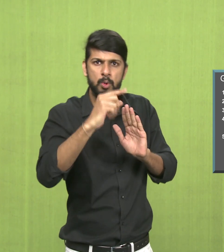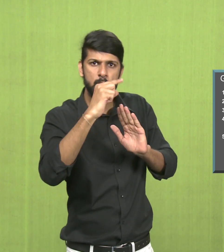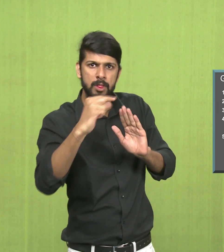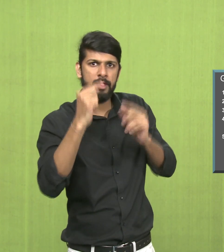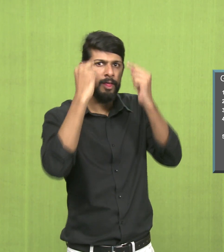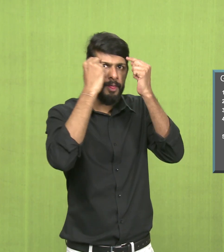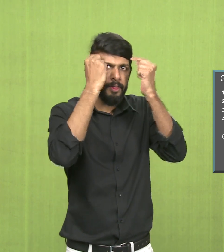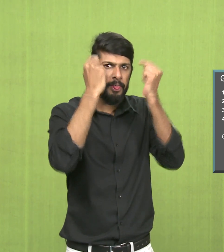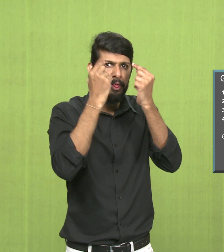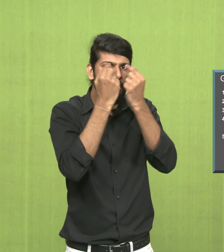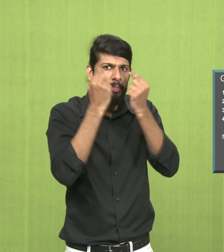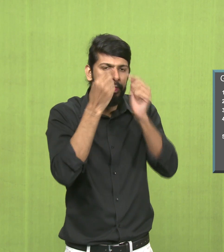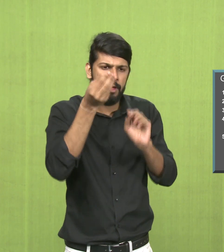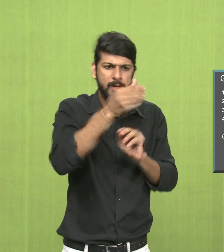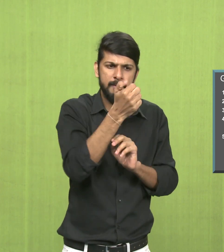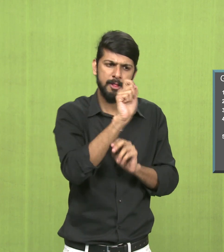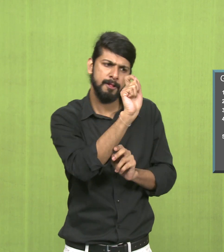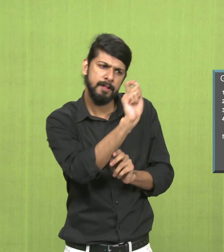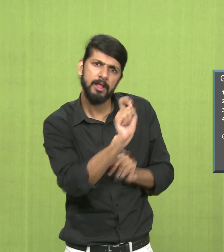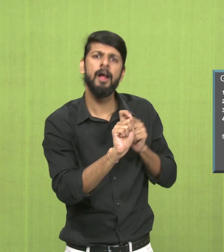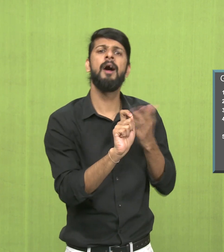For the bear, you have used the sole,